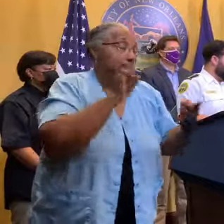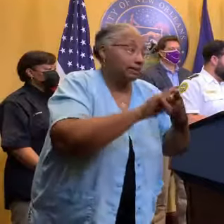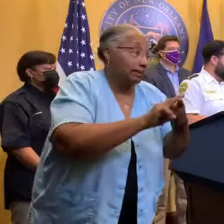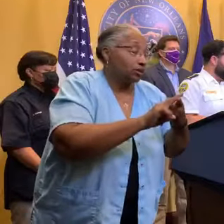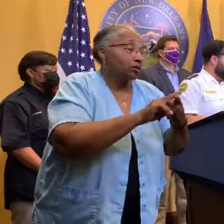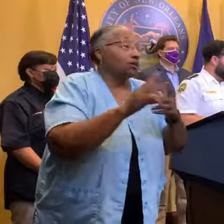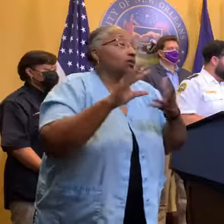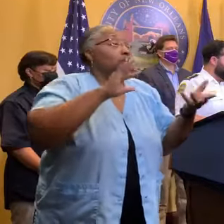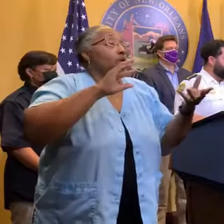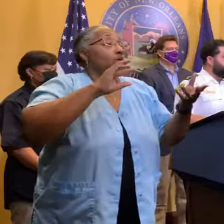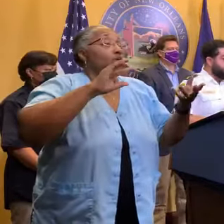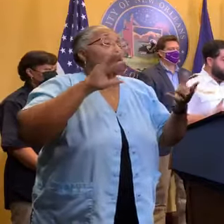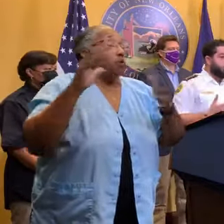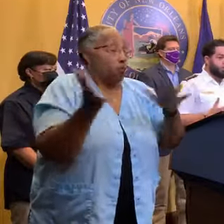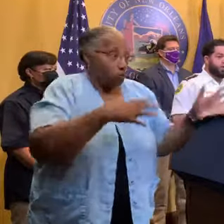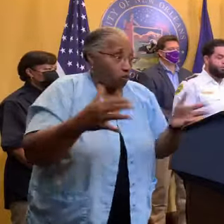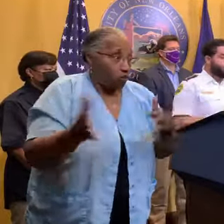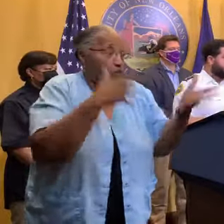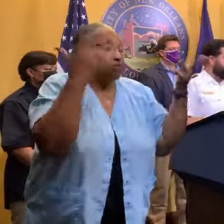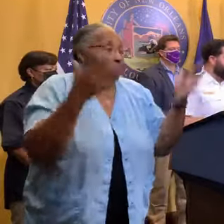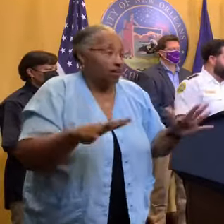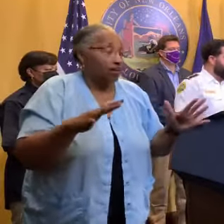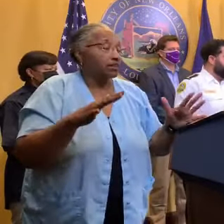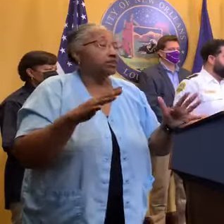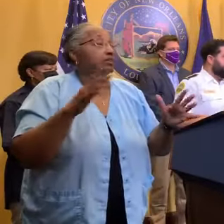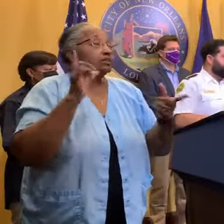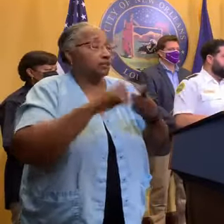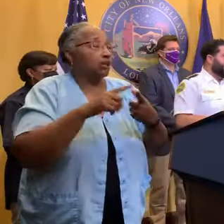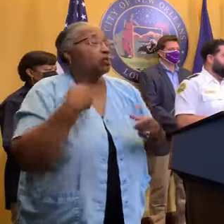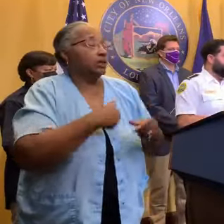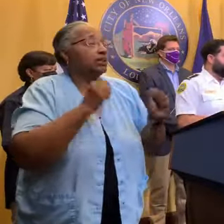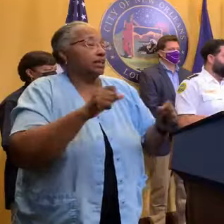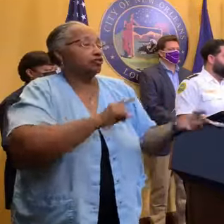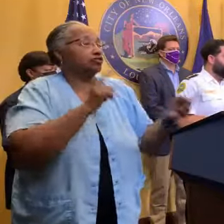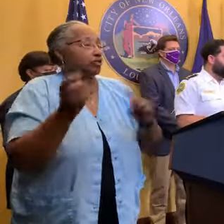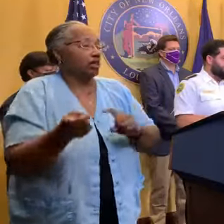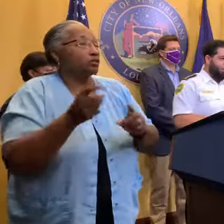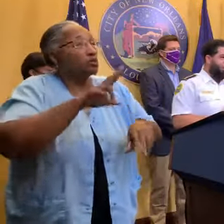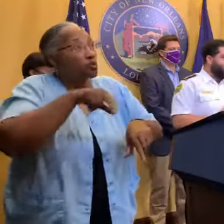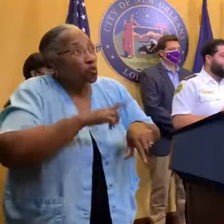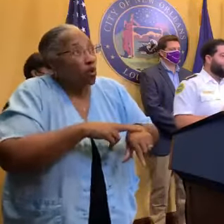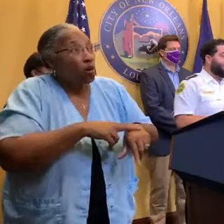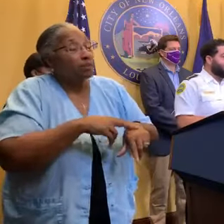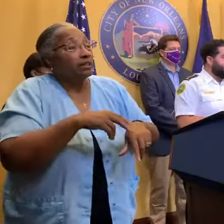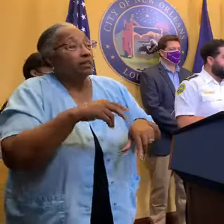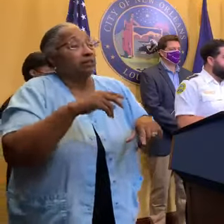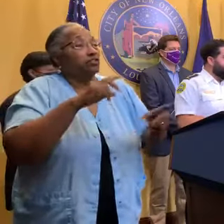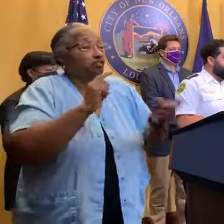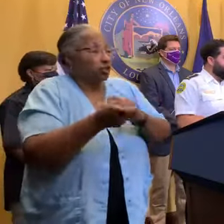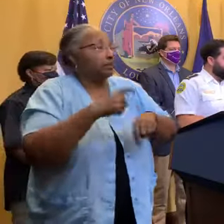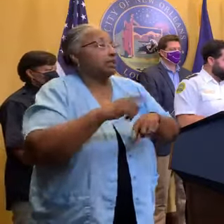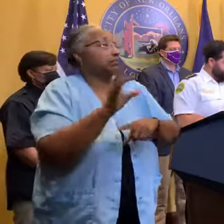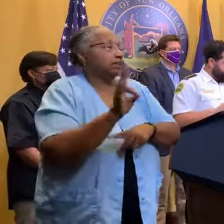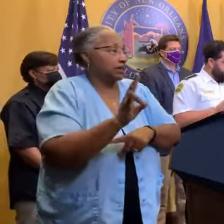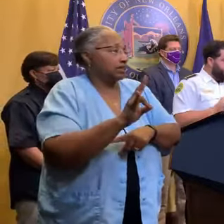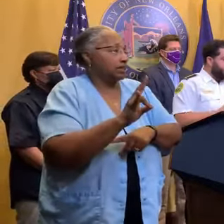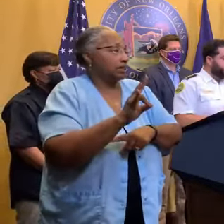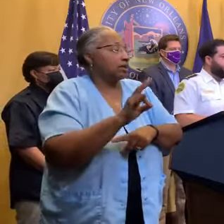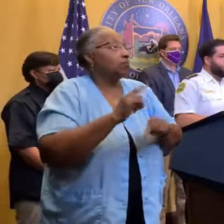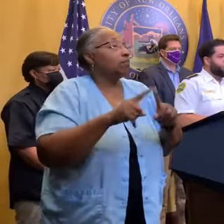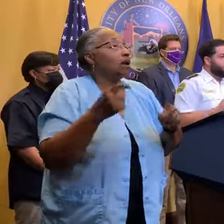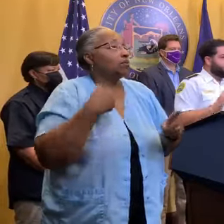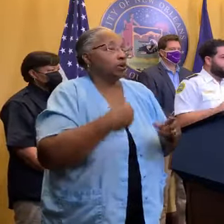place where we can safely do the change of shift. Normally shift change happens at 7 o'clock, but today we're going to play it by ear.